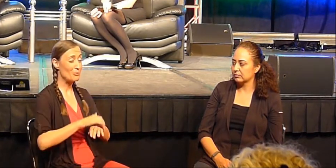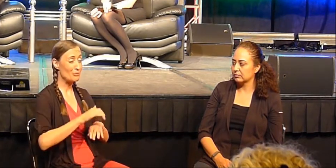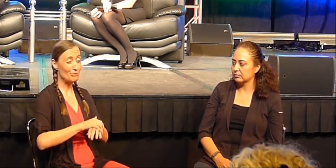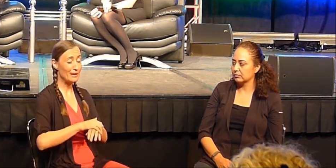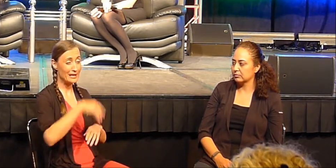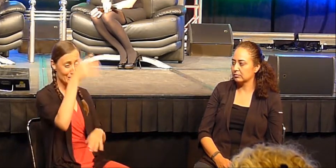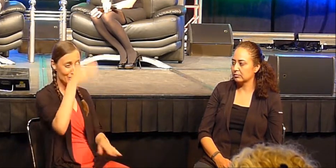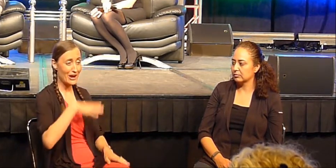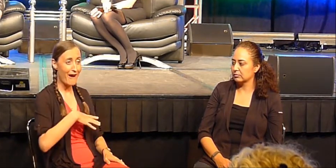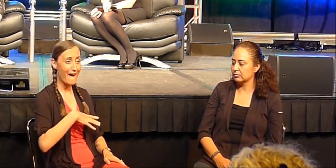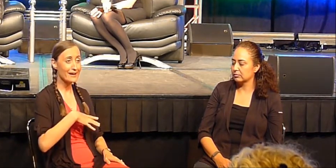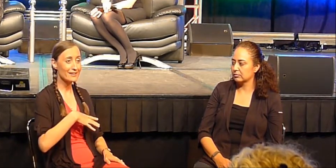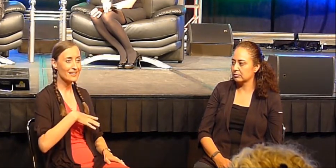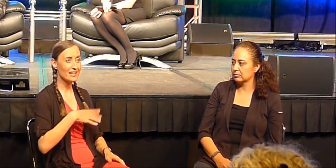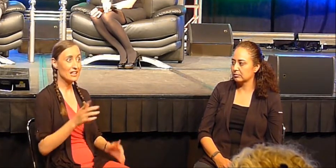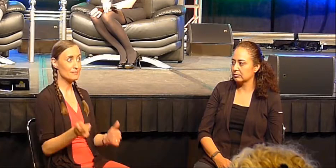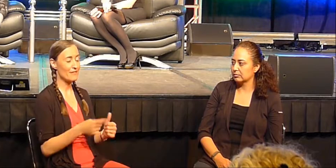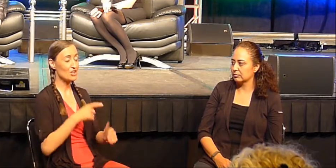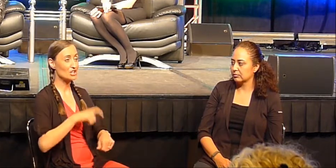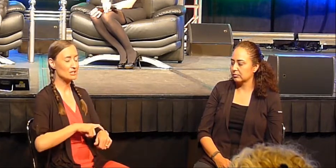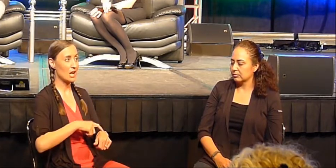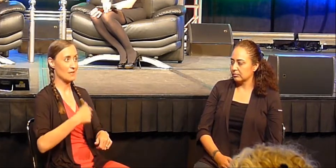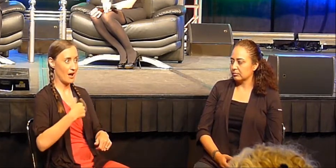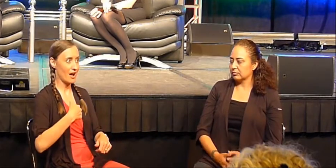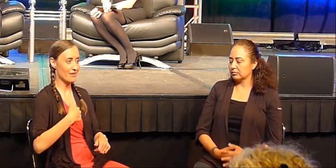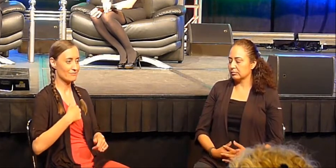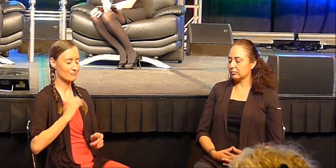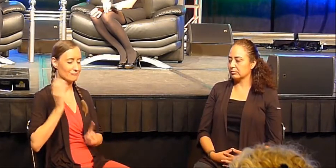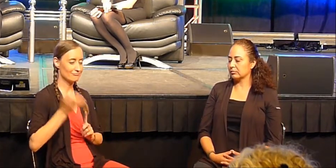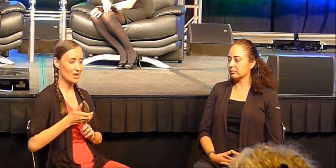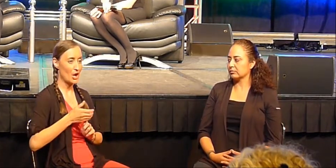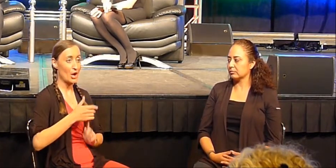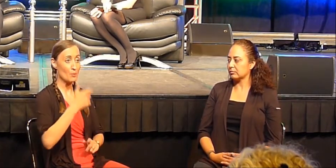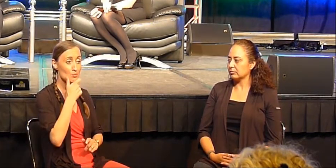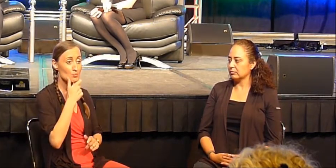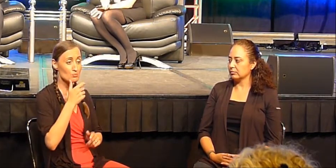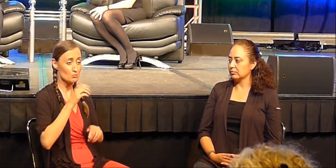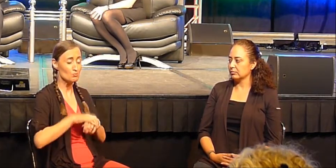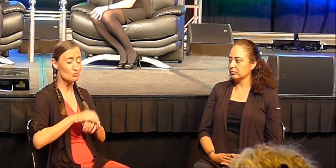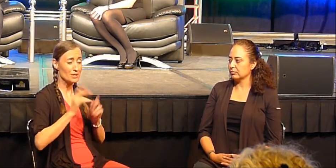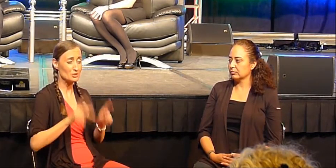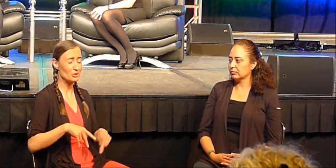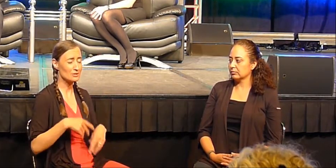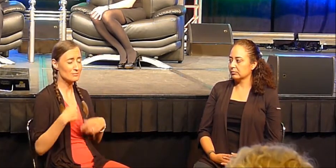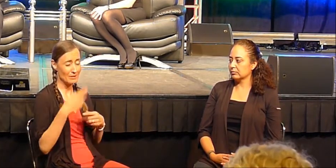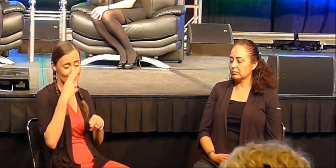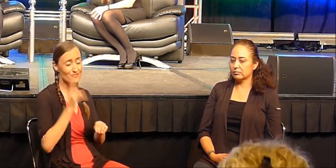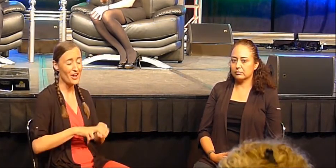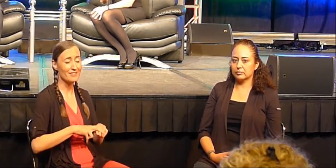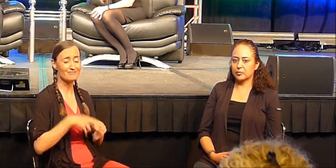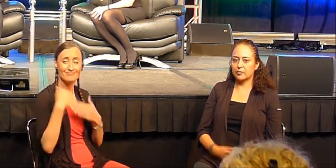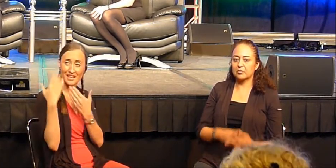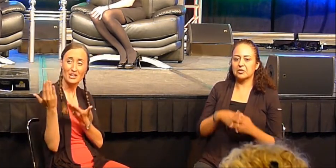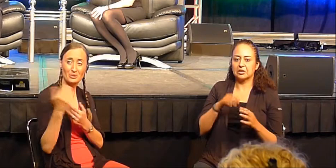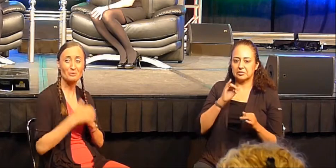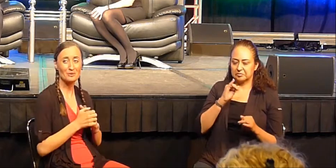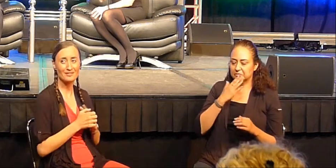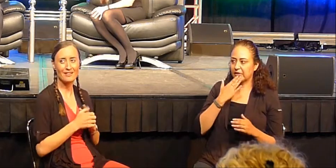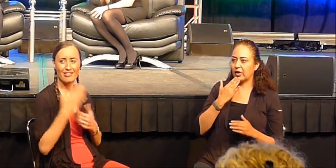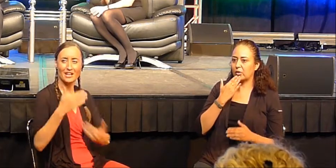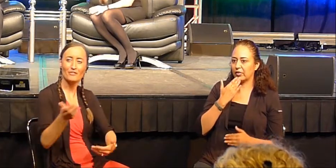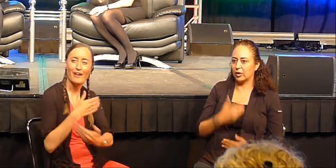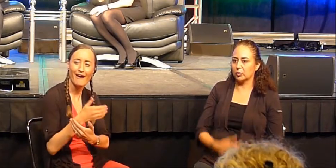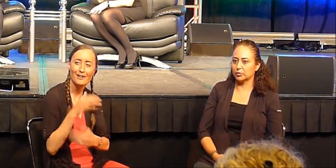guy was obviously, it's the first time I played a Brit in a long, long time. So that was fun. Yeah. Thank you. Thank you. Thank you for the